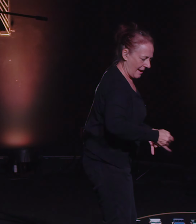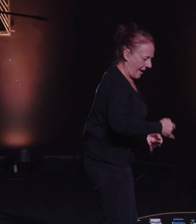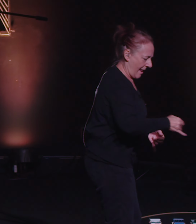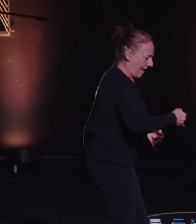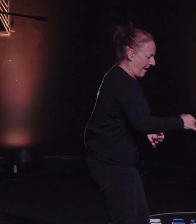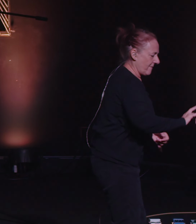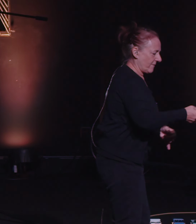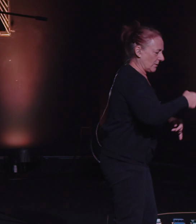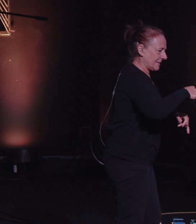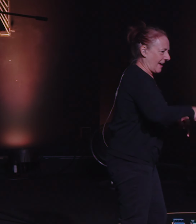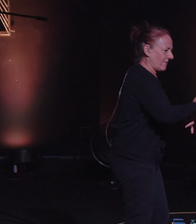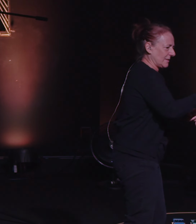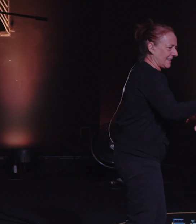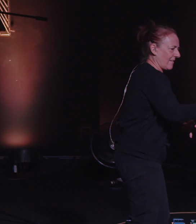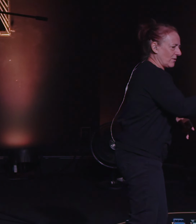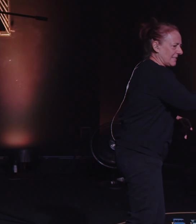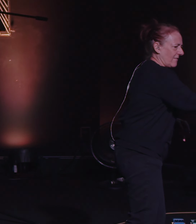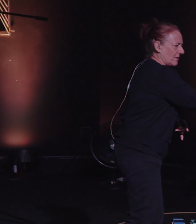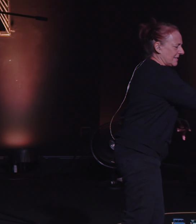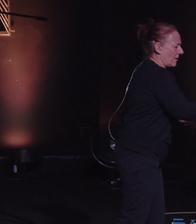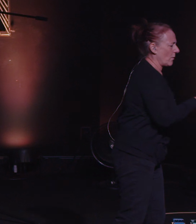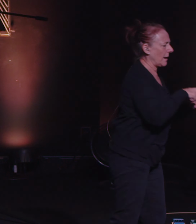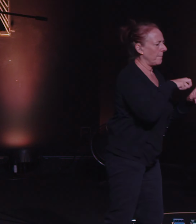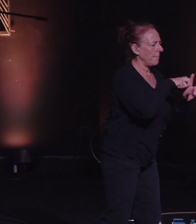blocking and tackling. What was his point?